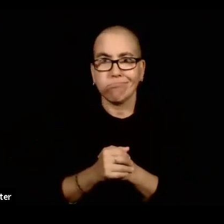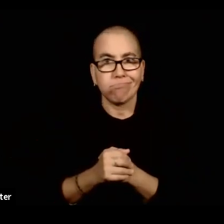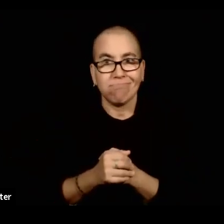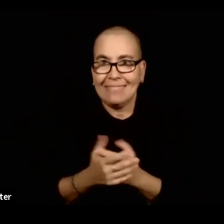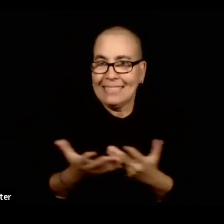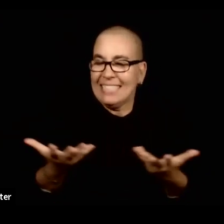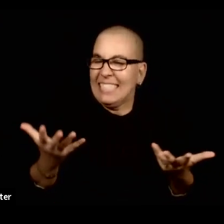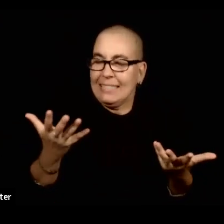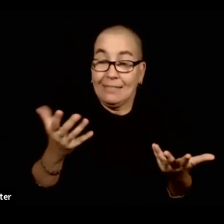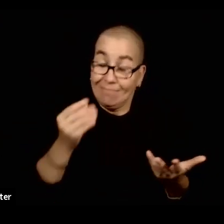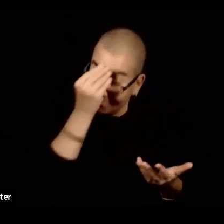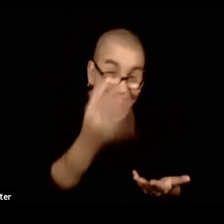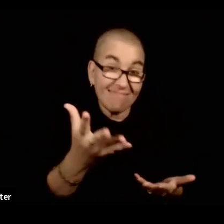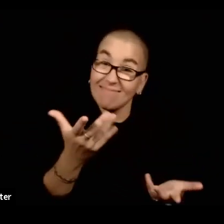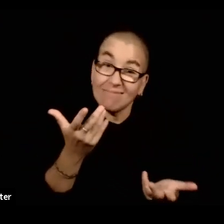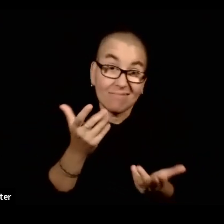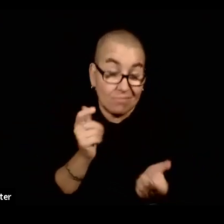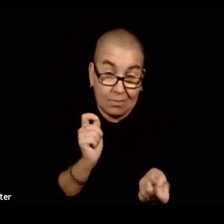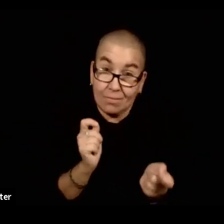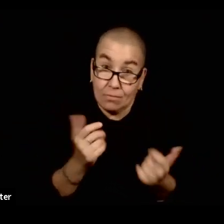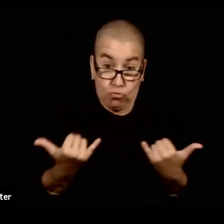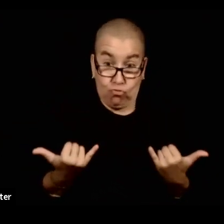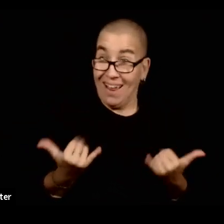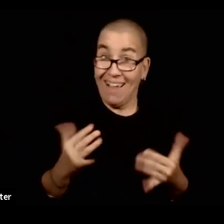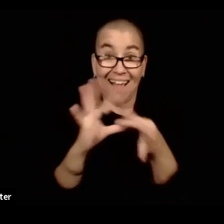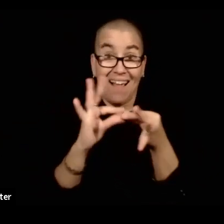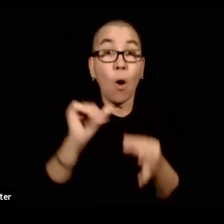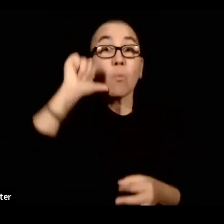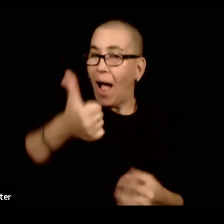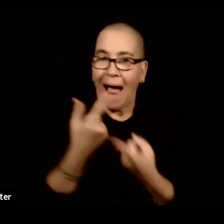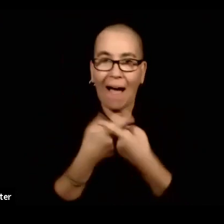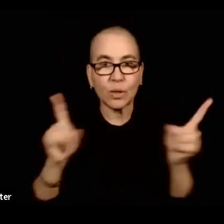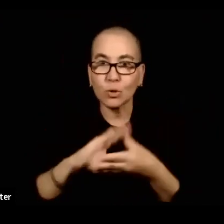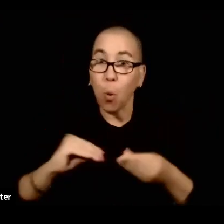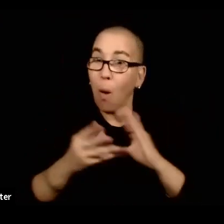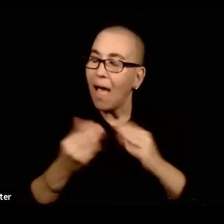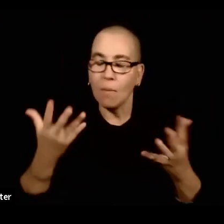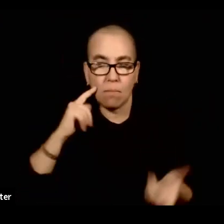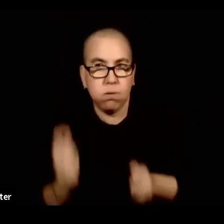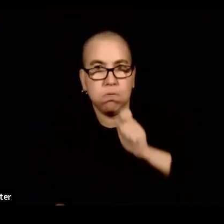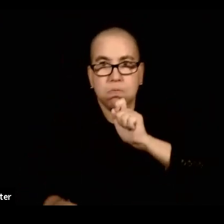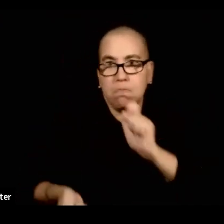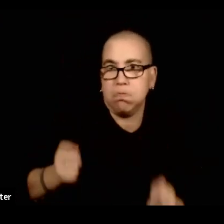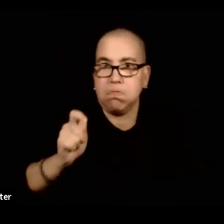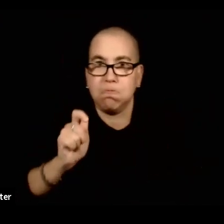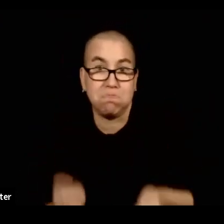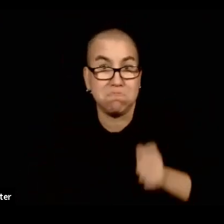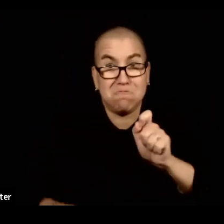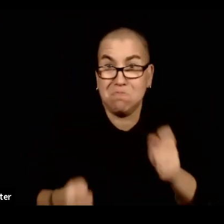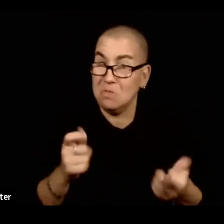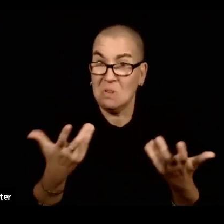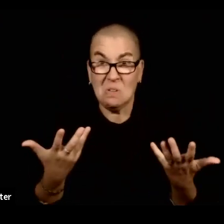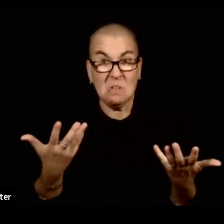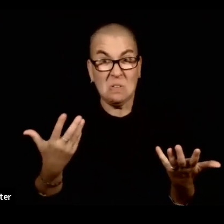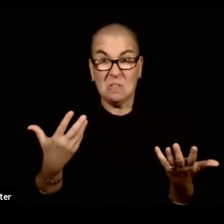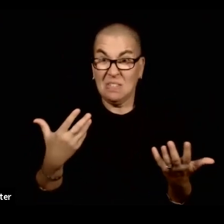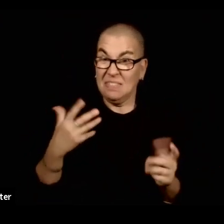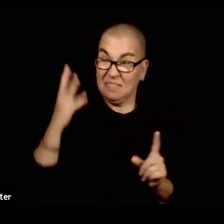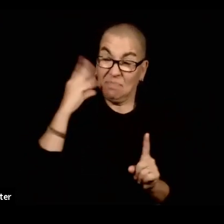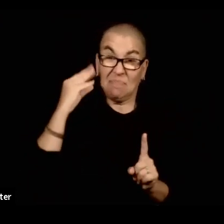date, including our own experience with our Minnesota cases. That's what led us